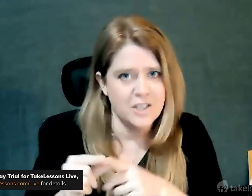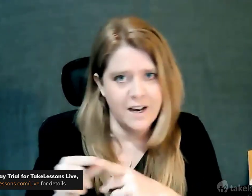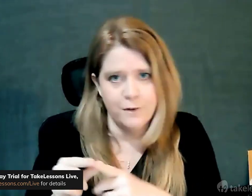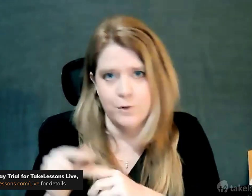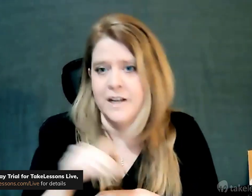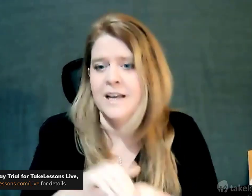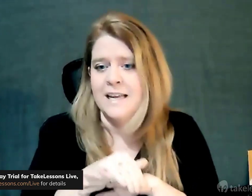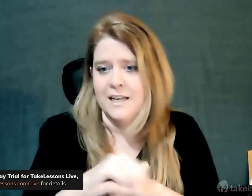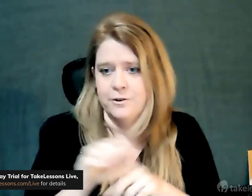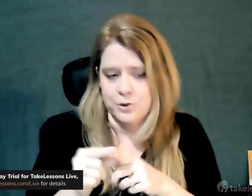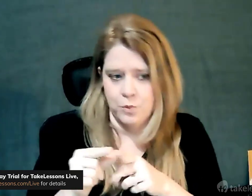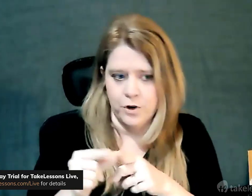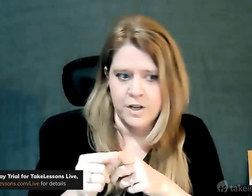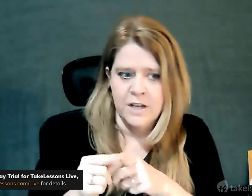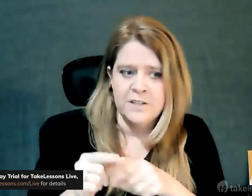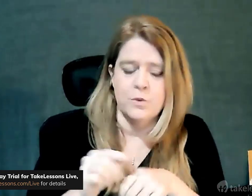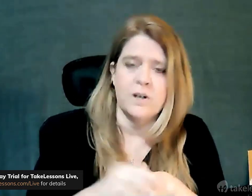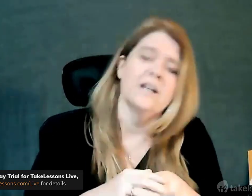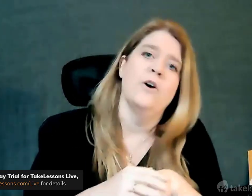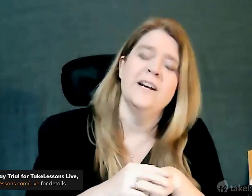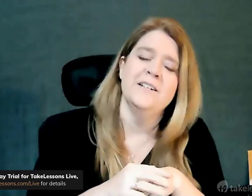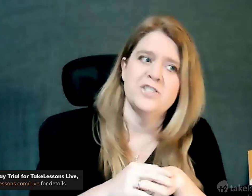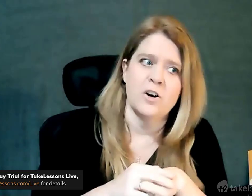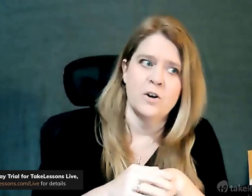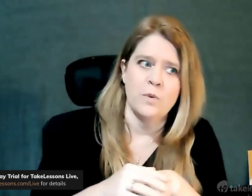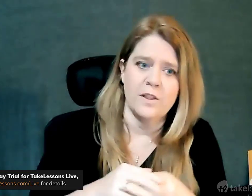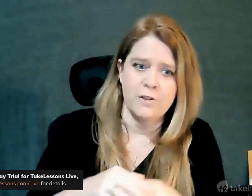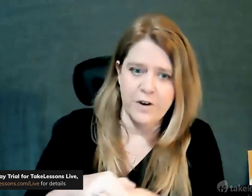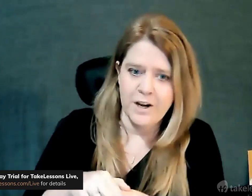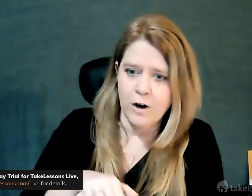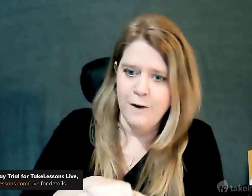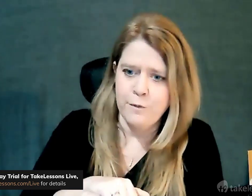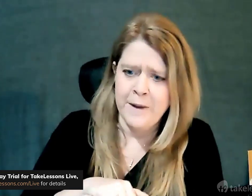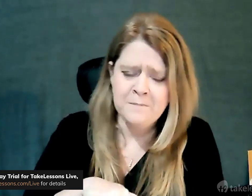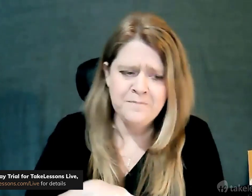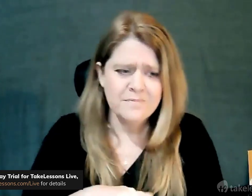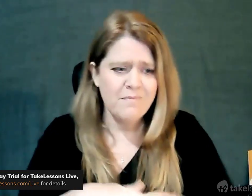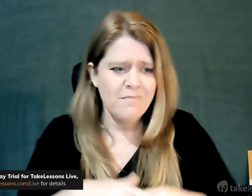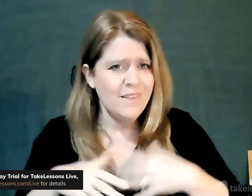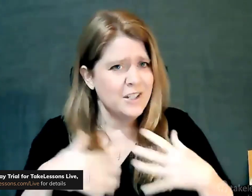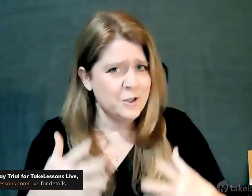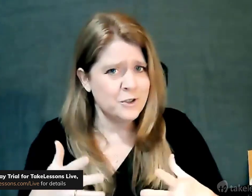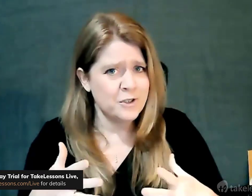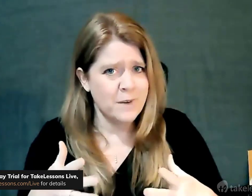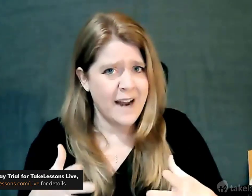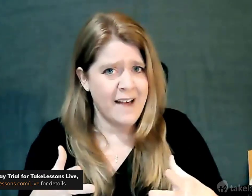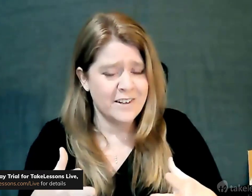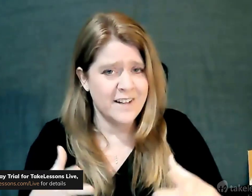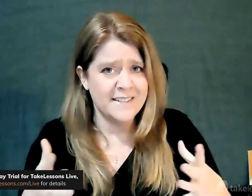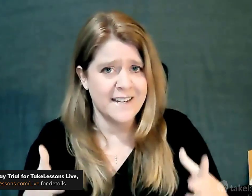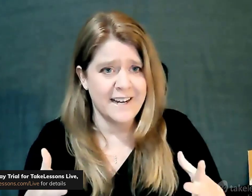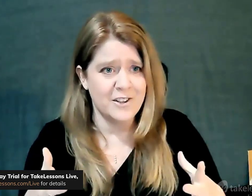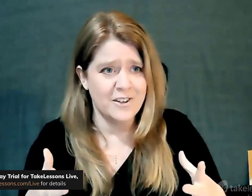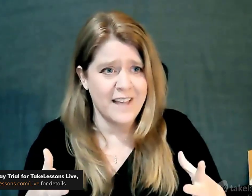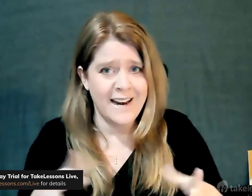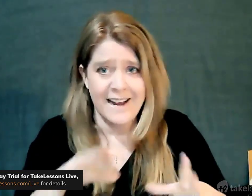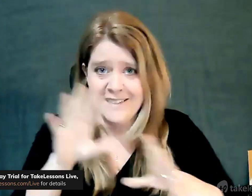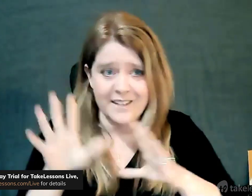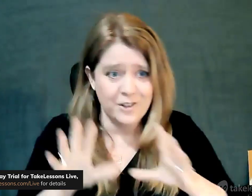every English word. So we're going to go ahead and start with learning our alphabet. Usually when I have a class that I can look at, I take a look at